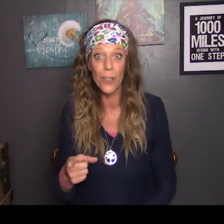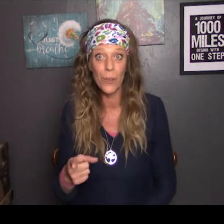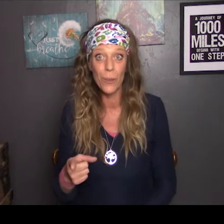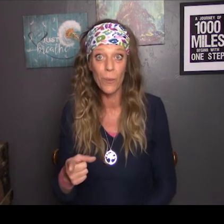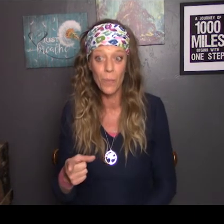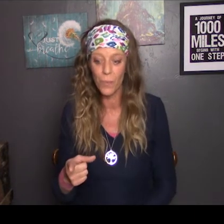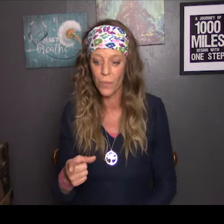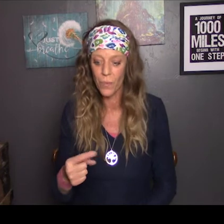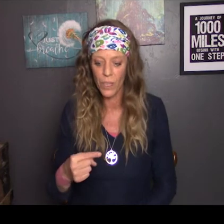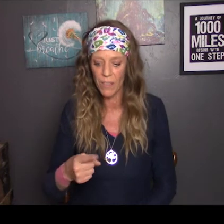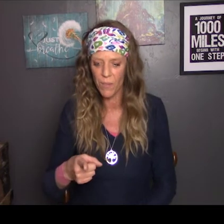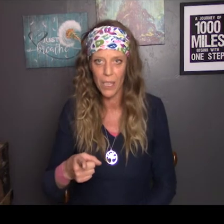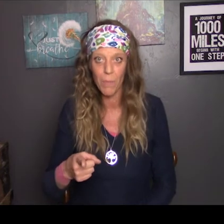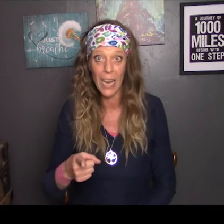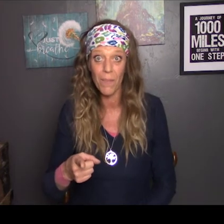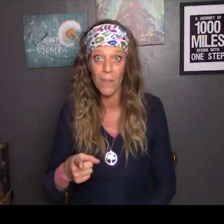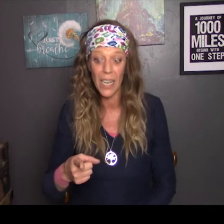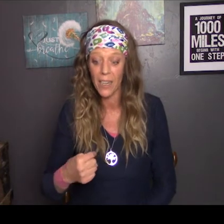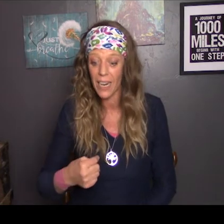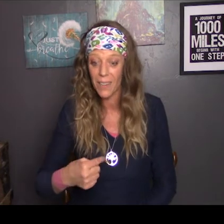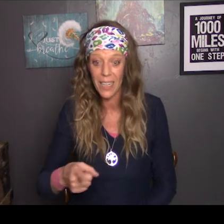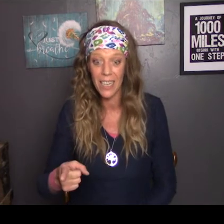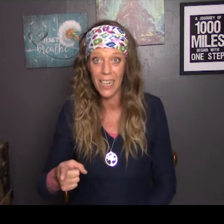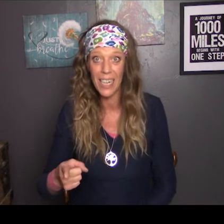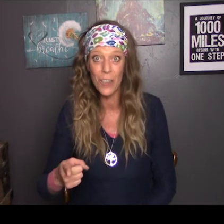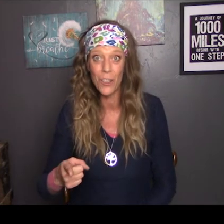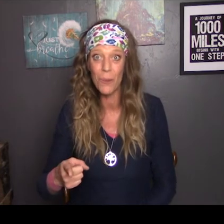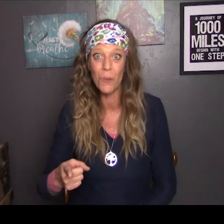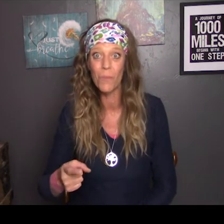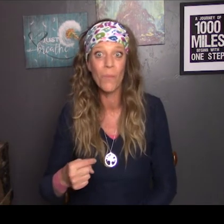2. Flip that finger out there. 2.